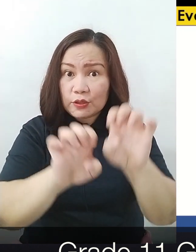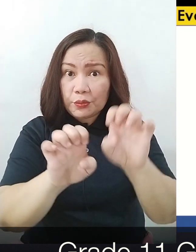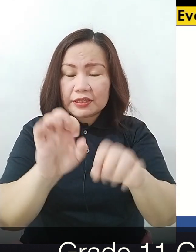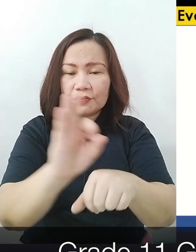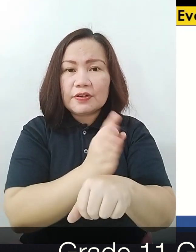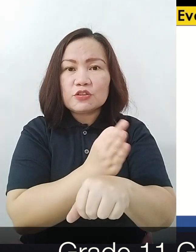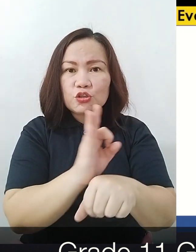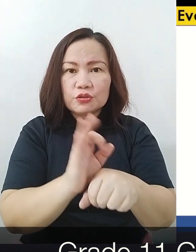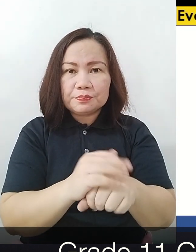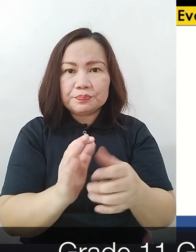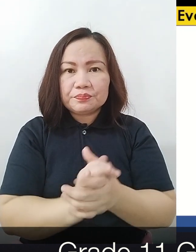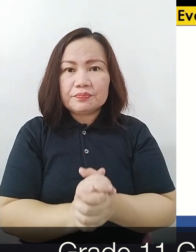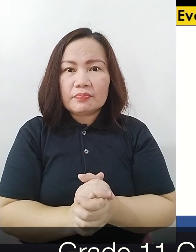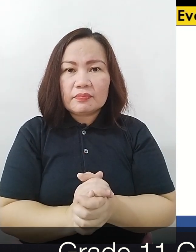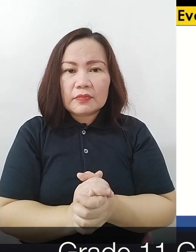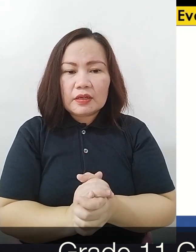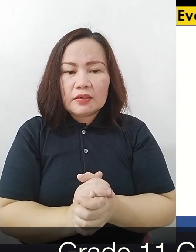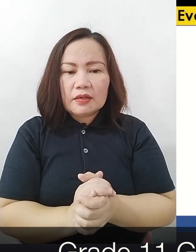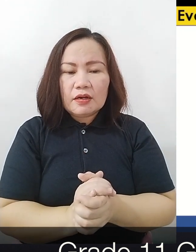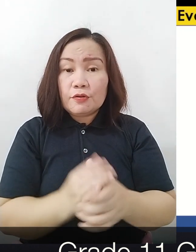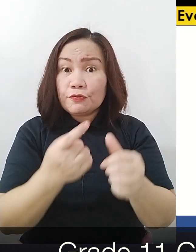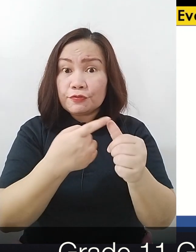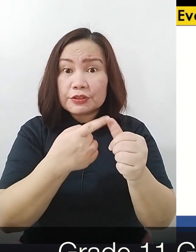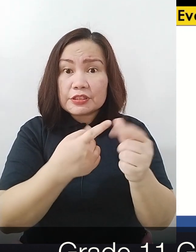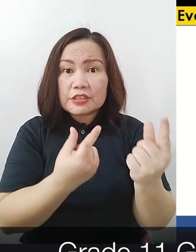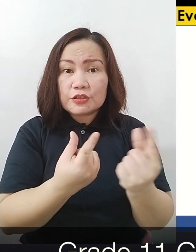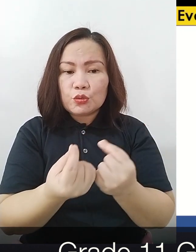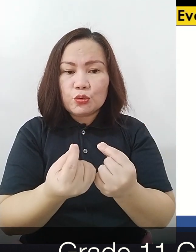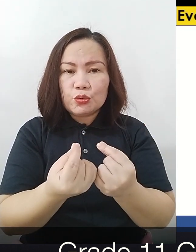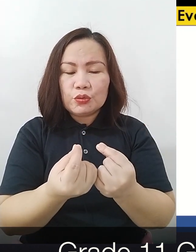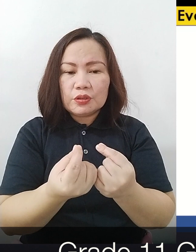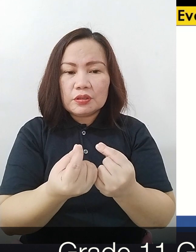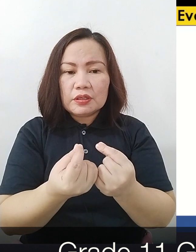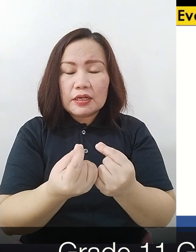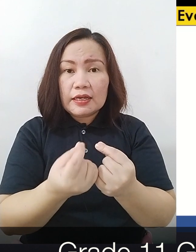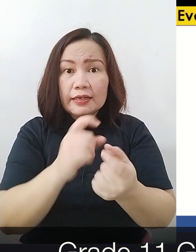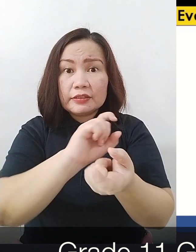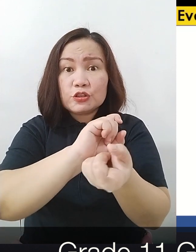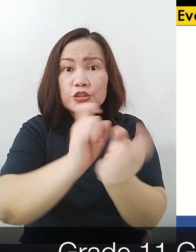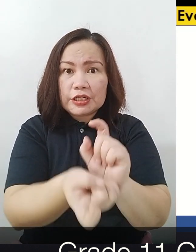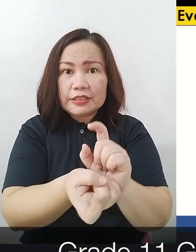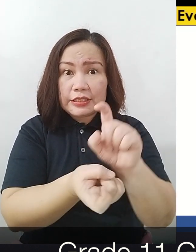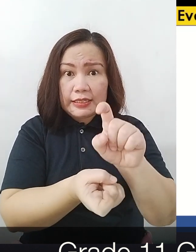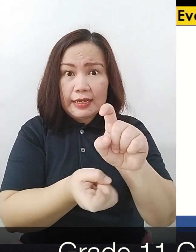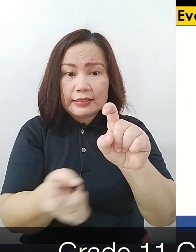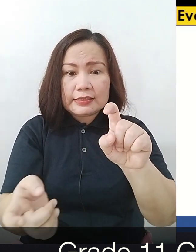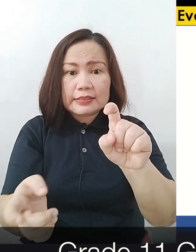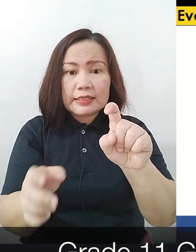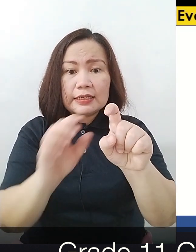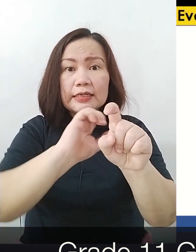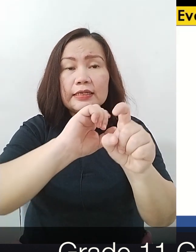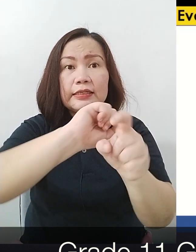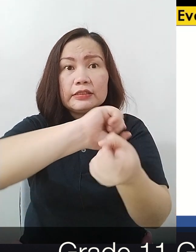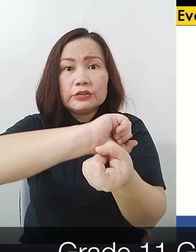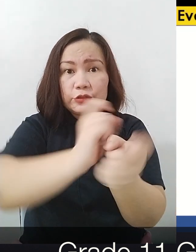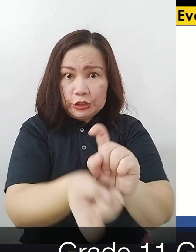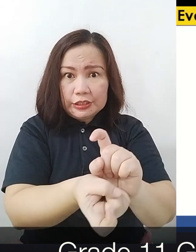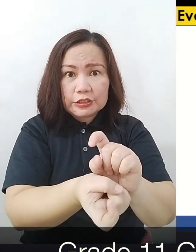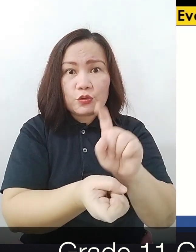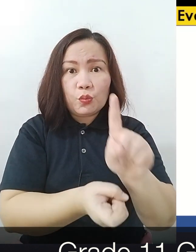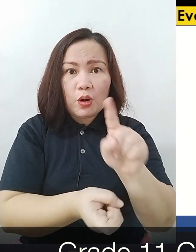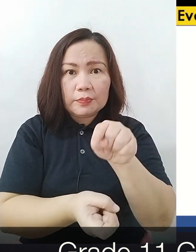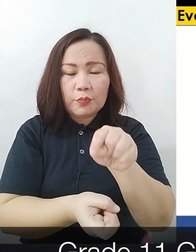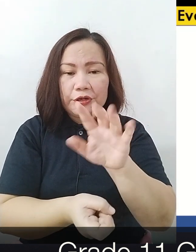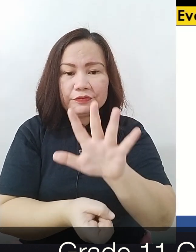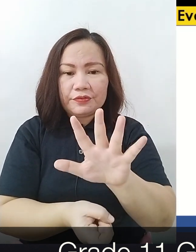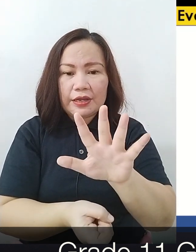Evaluate the function. So, of course, unang gagawin, papalitan natin yung x ng 1.5.